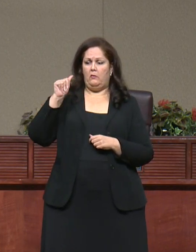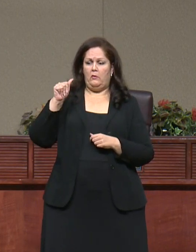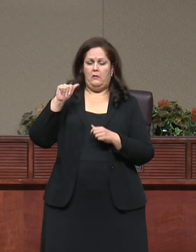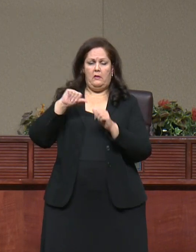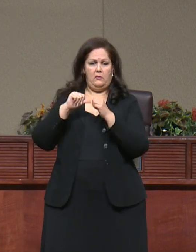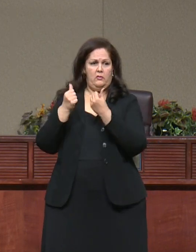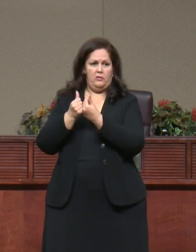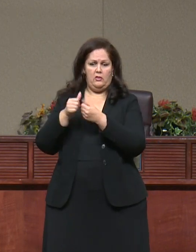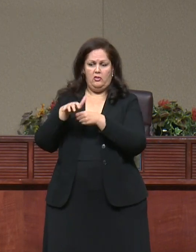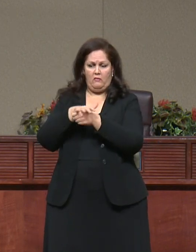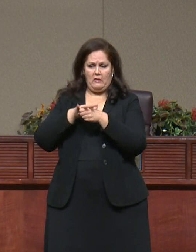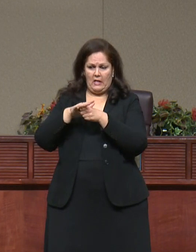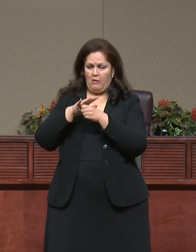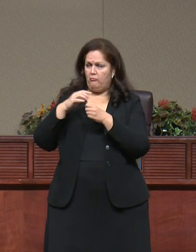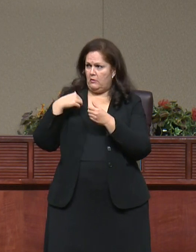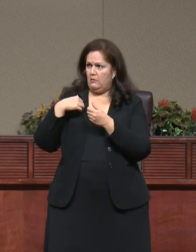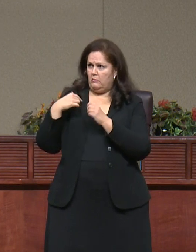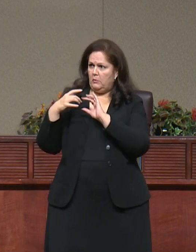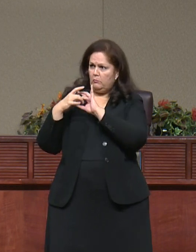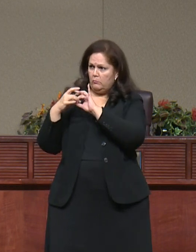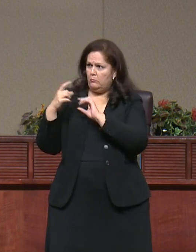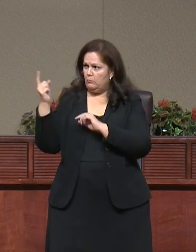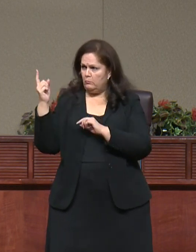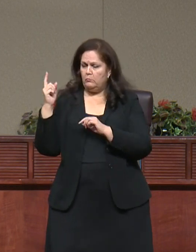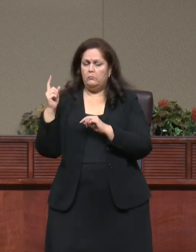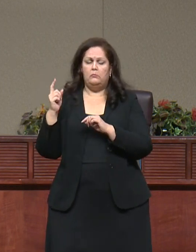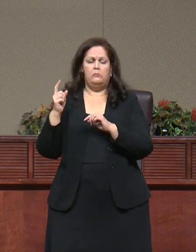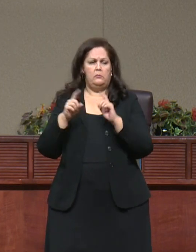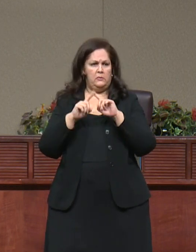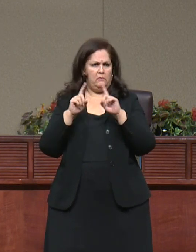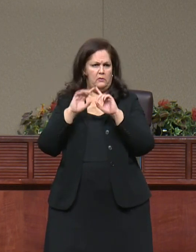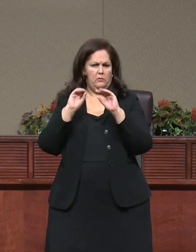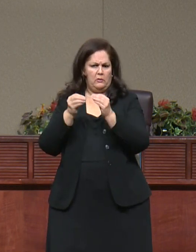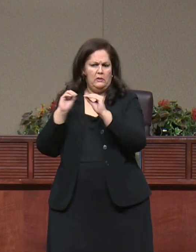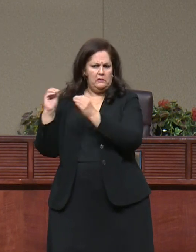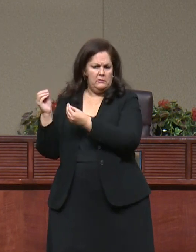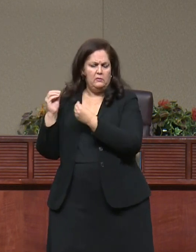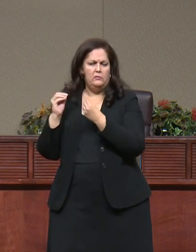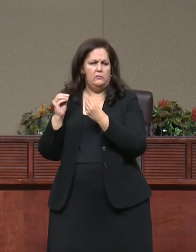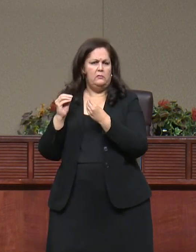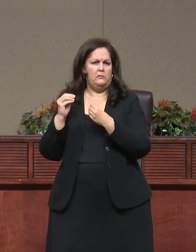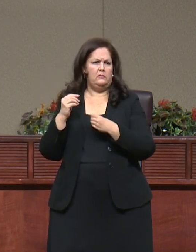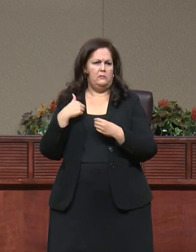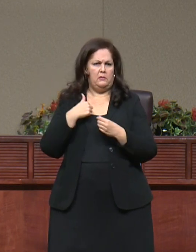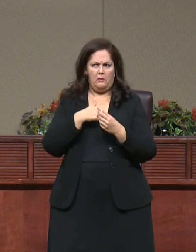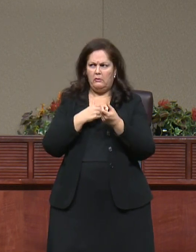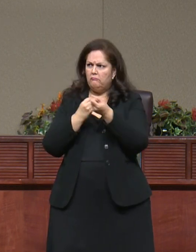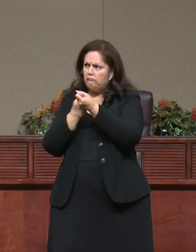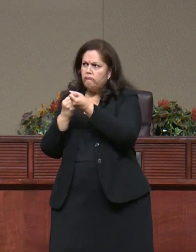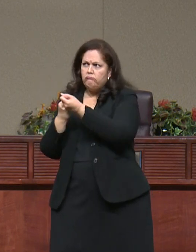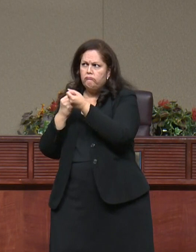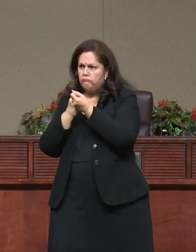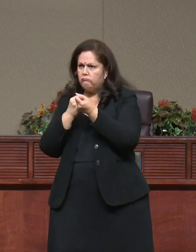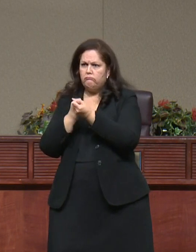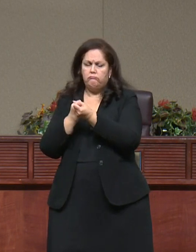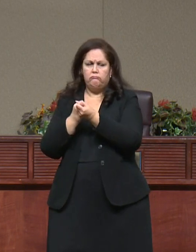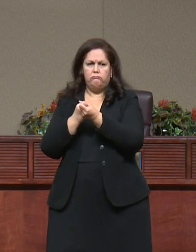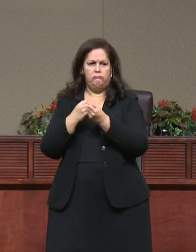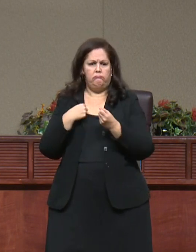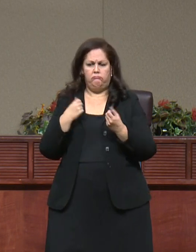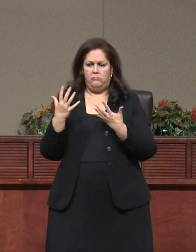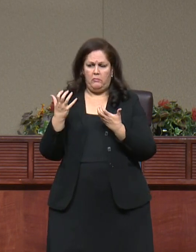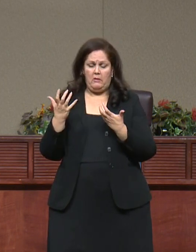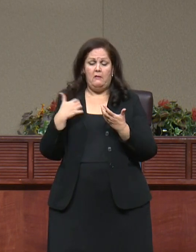Counties and other organizations, our advocacy is that